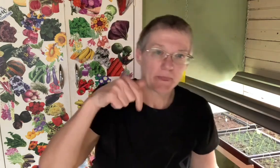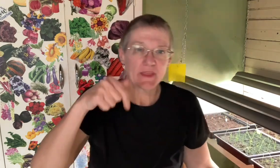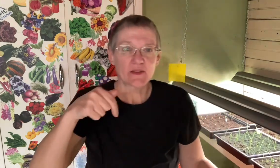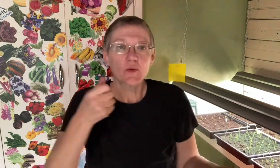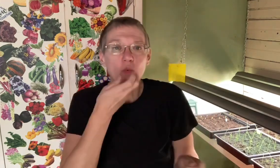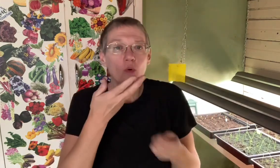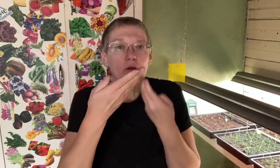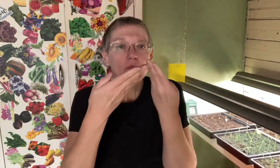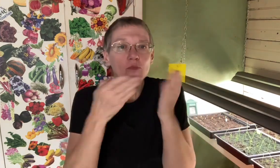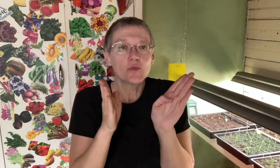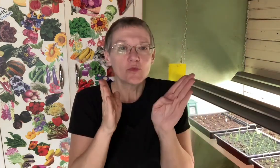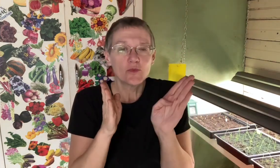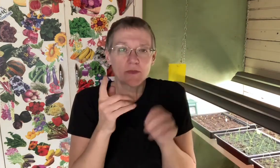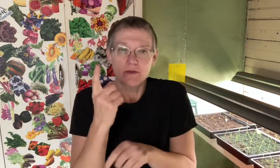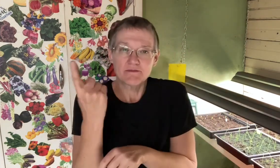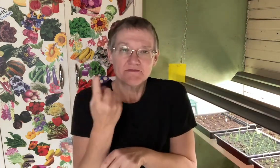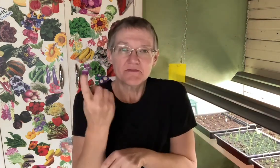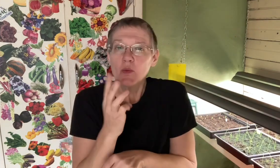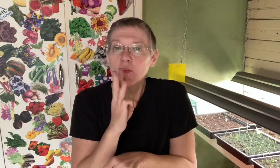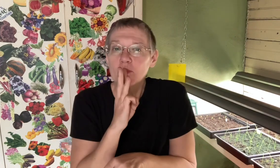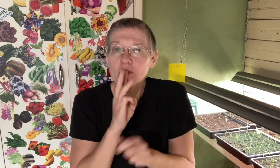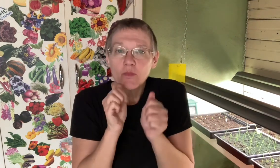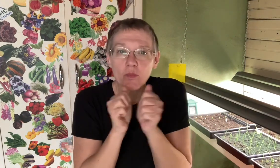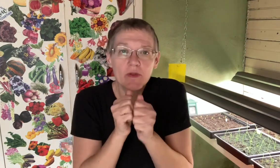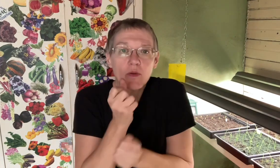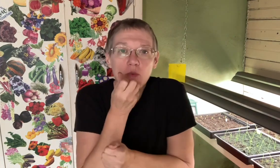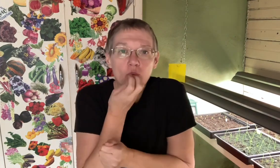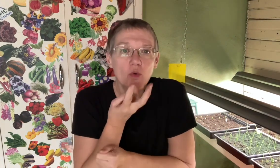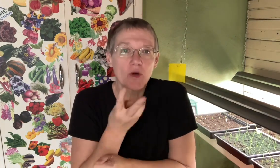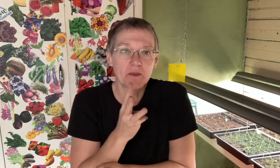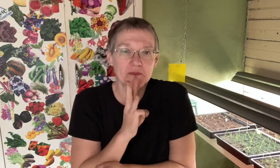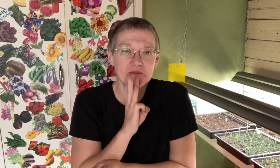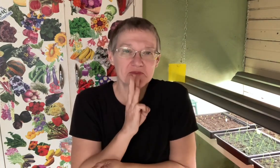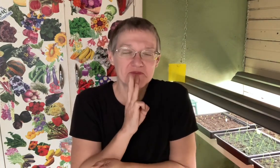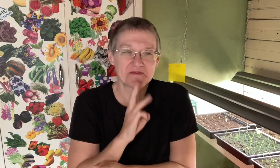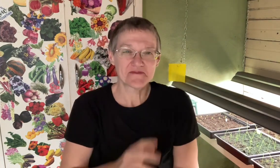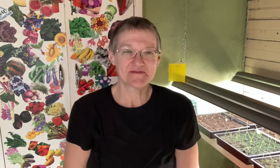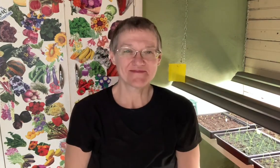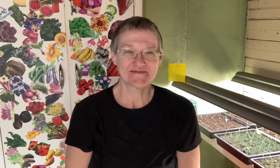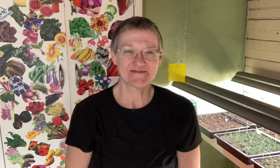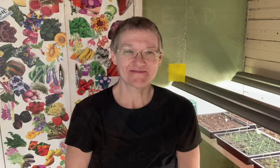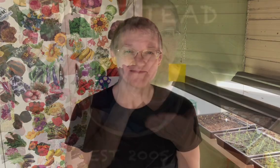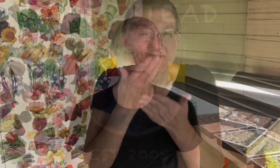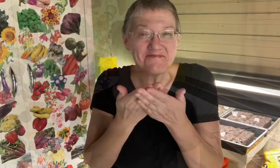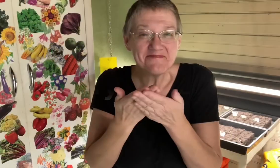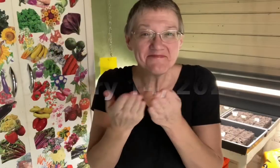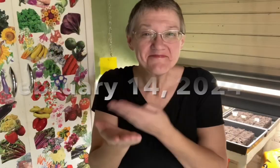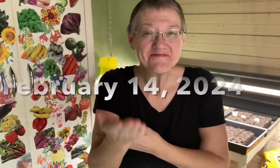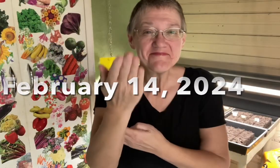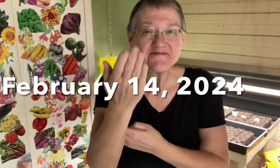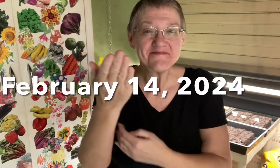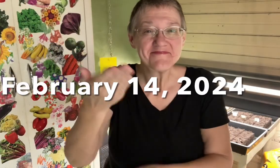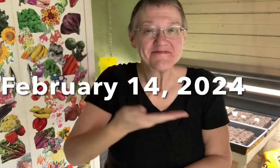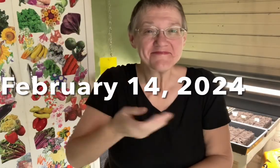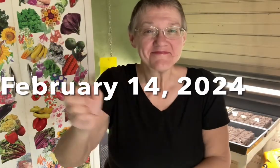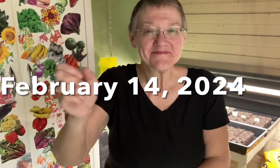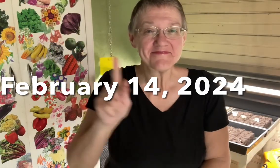room. So always water with warm water. Good morning and